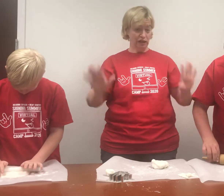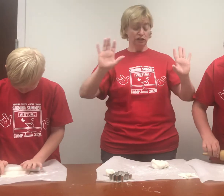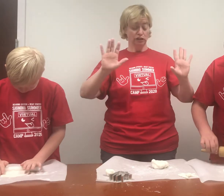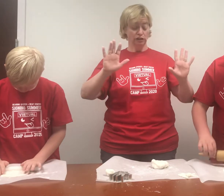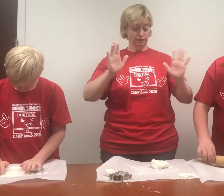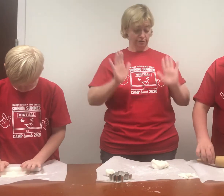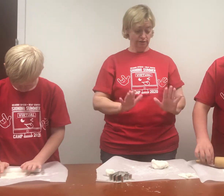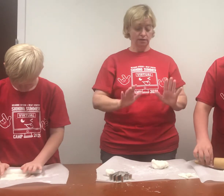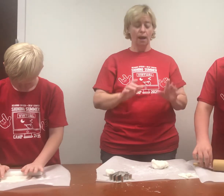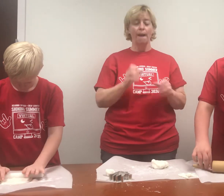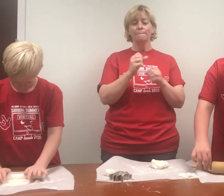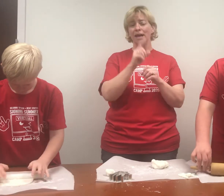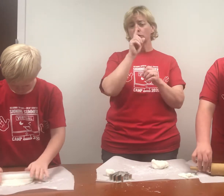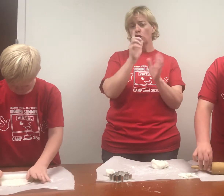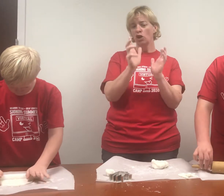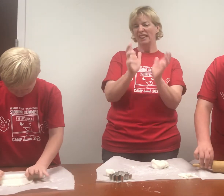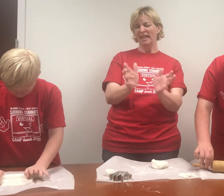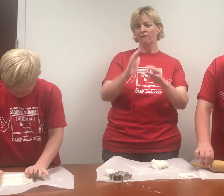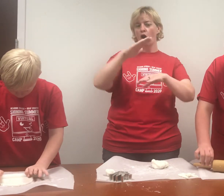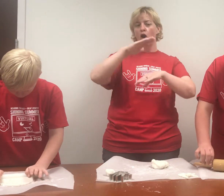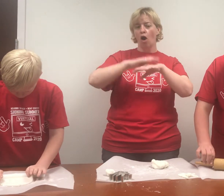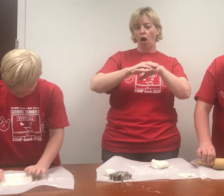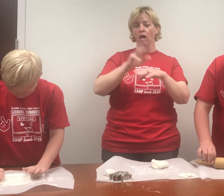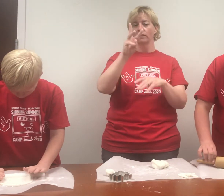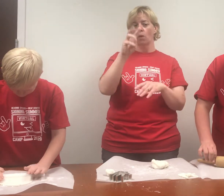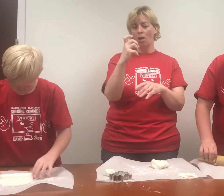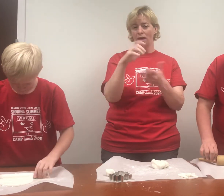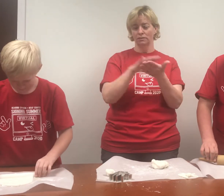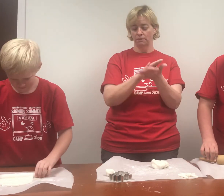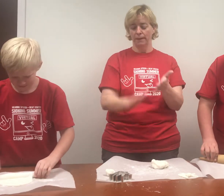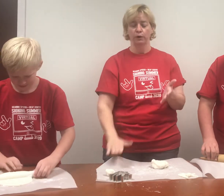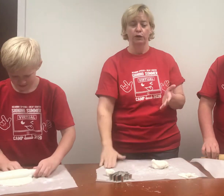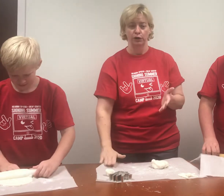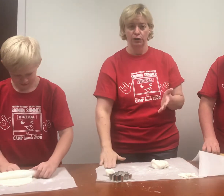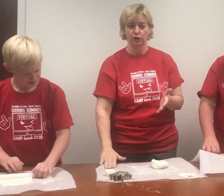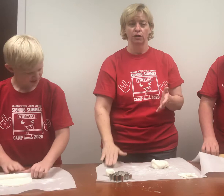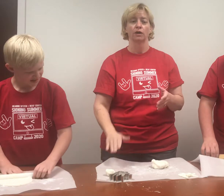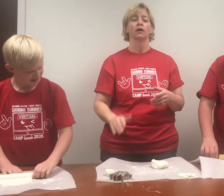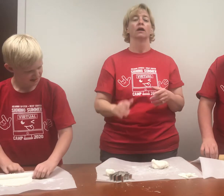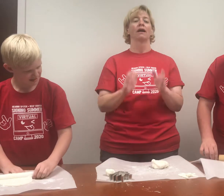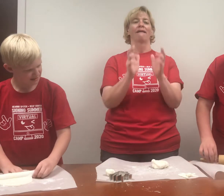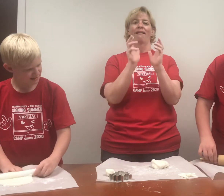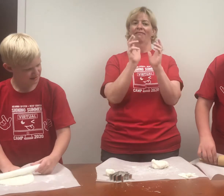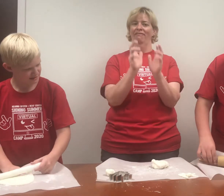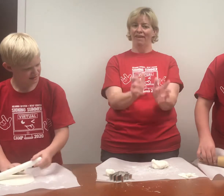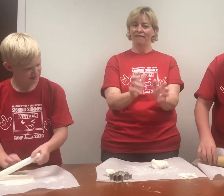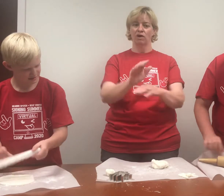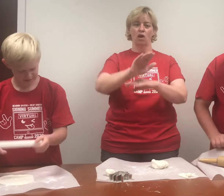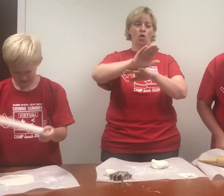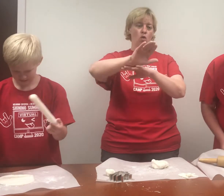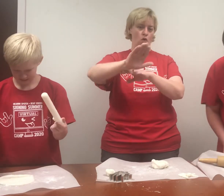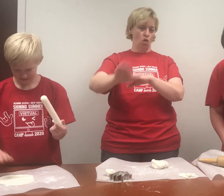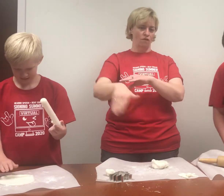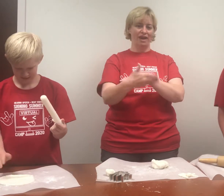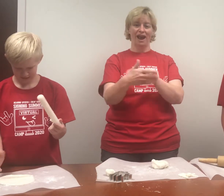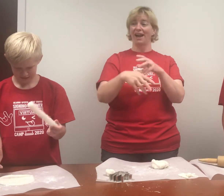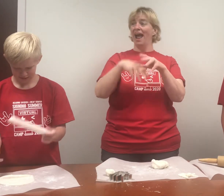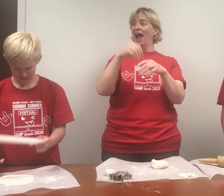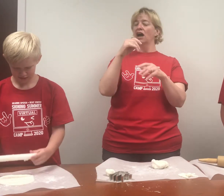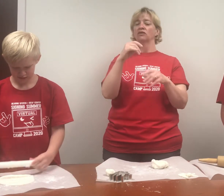When you're finished, make sure that you leave it on the wax paper to sit. And it needs to sit